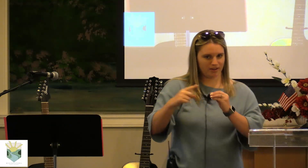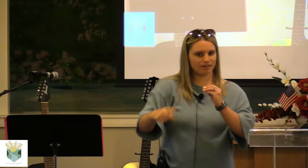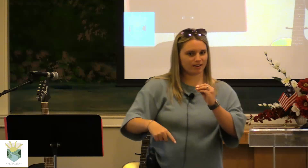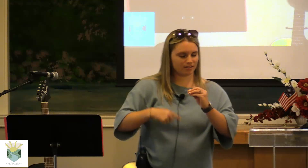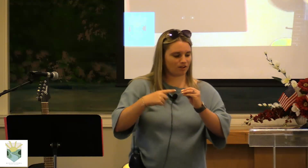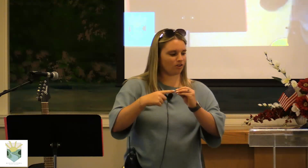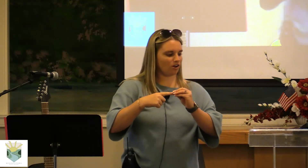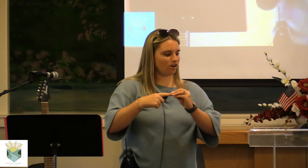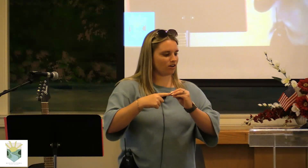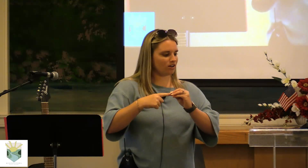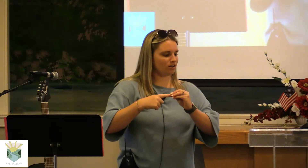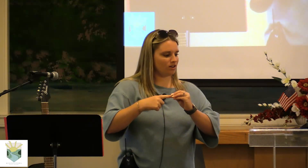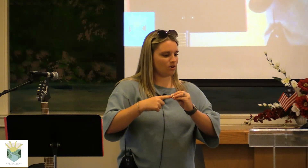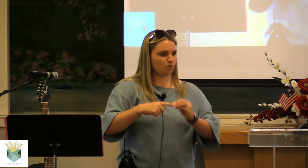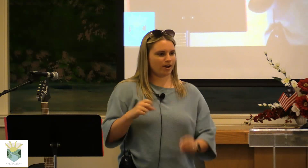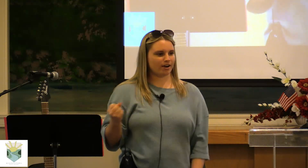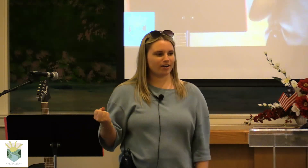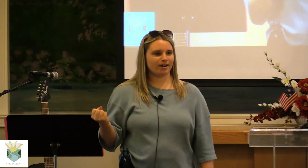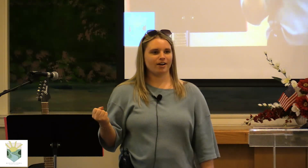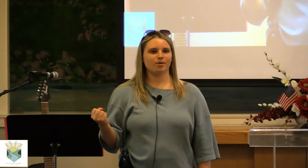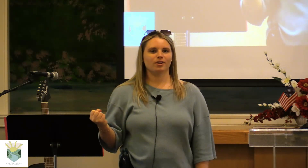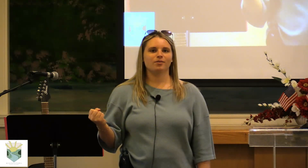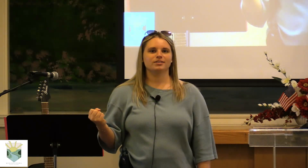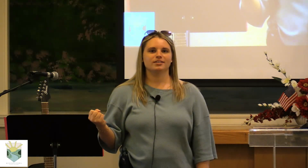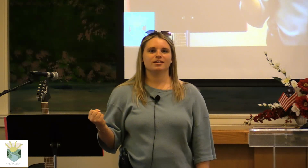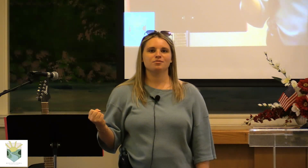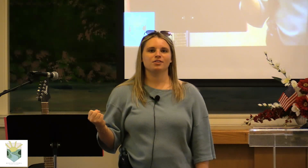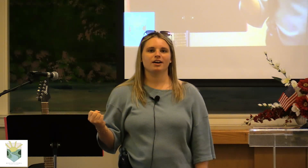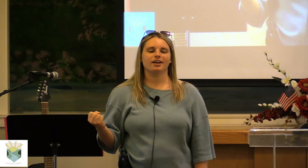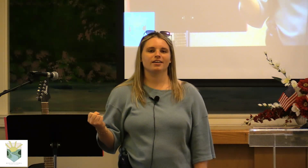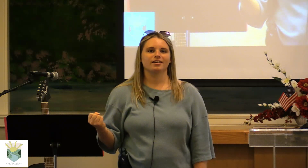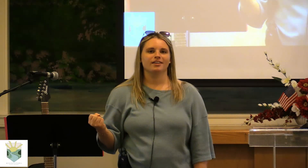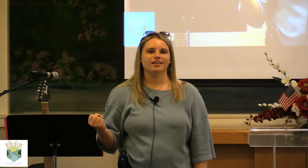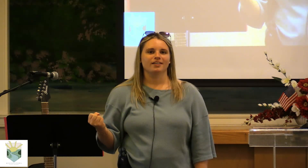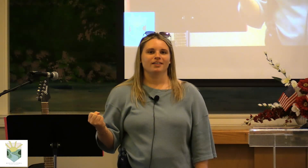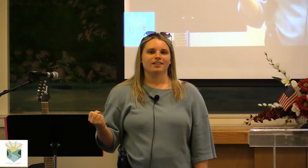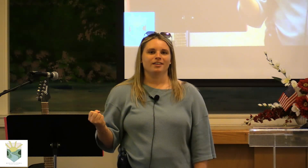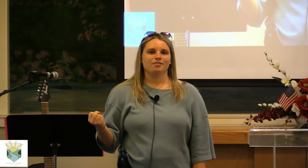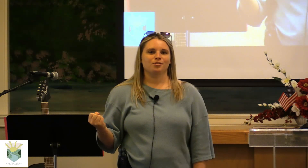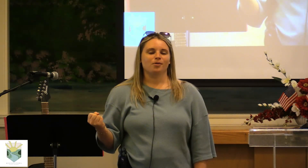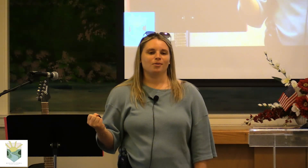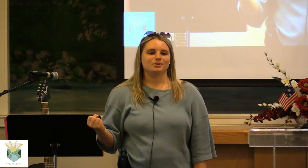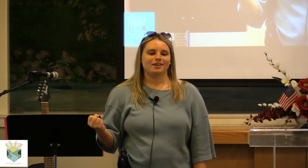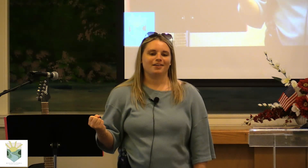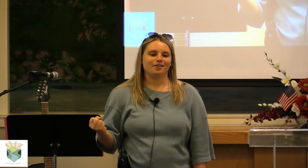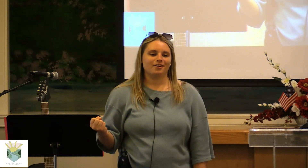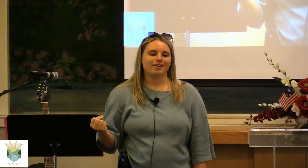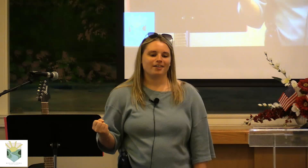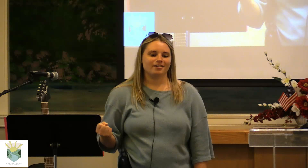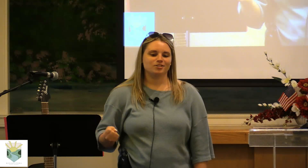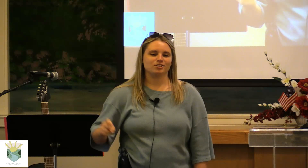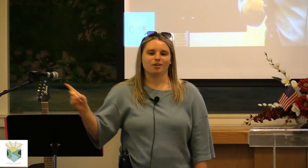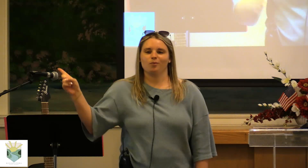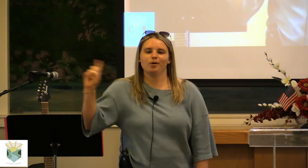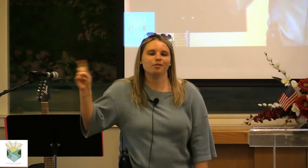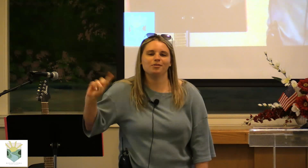like the clock. Where, I would always think of like if your mom's angry and she's like, where have you